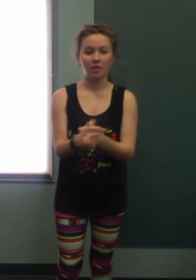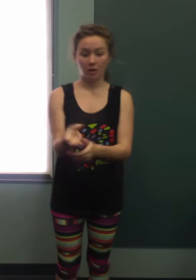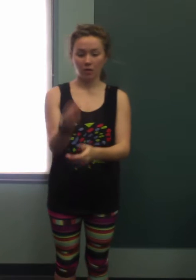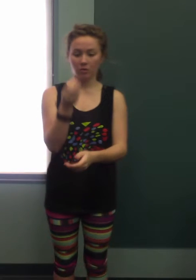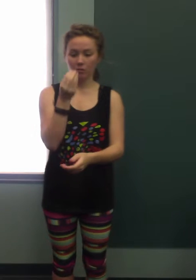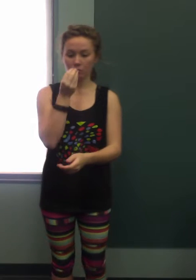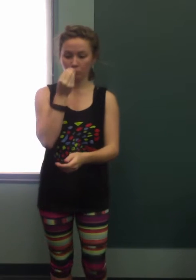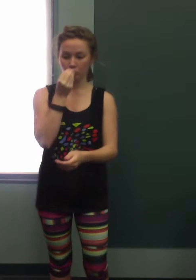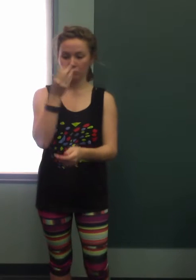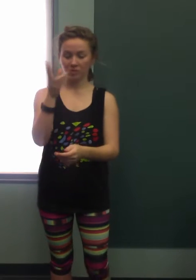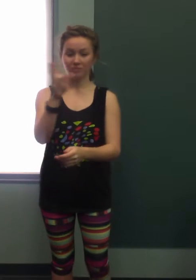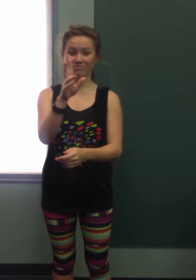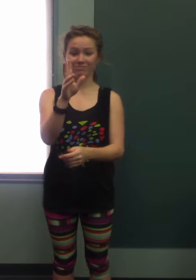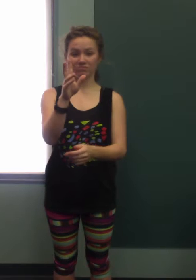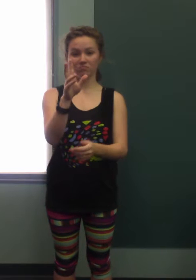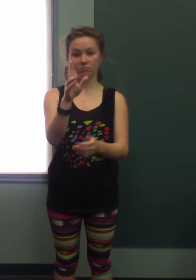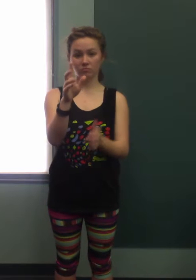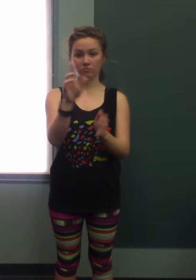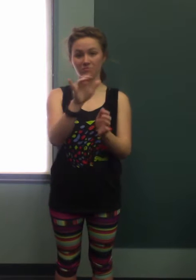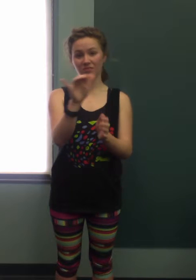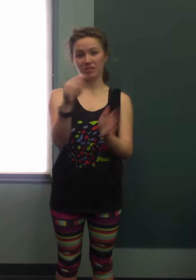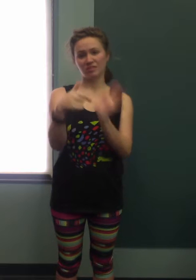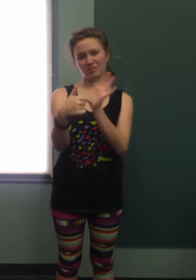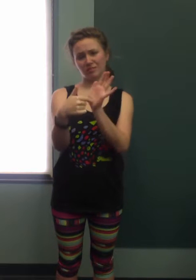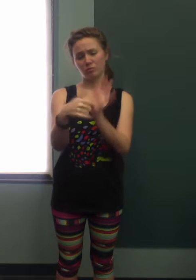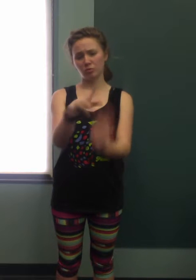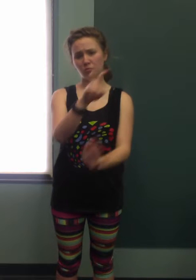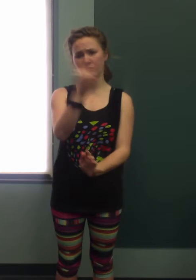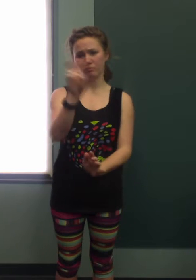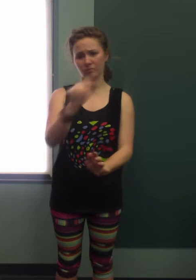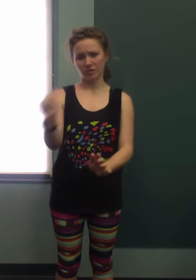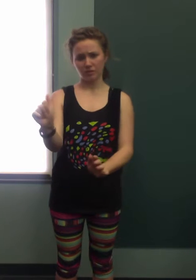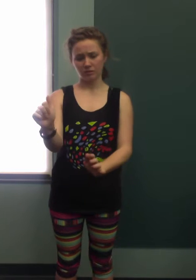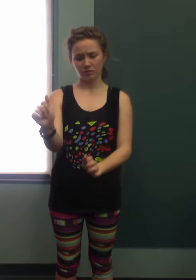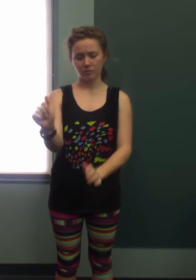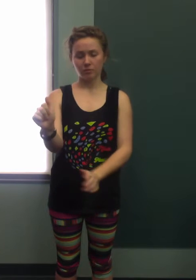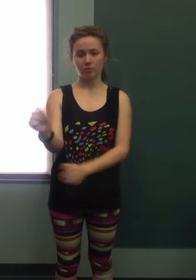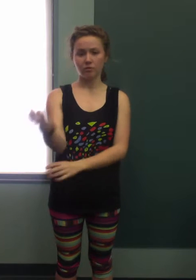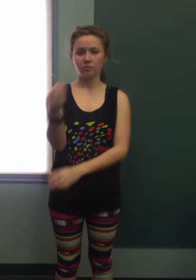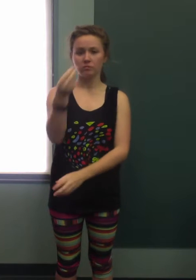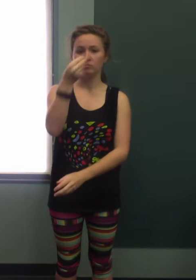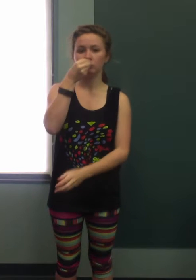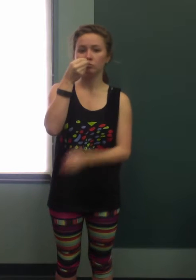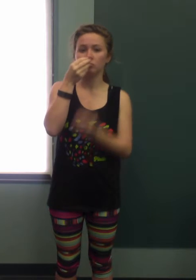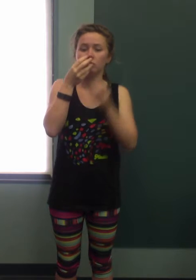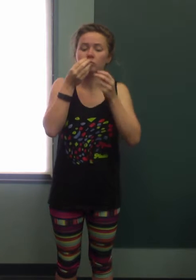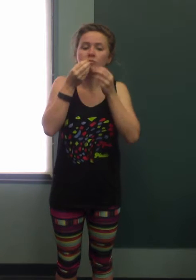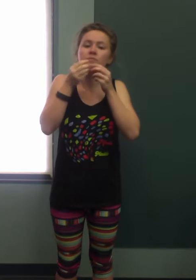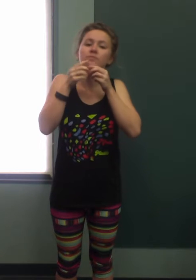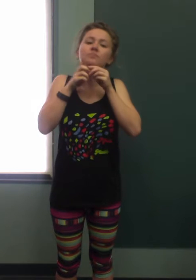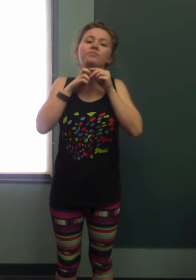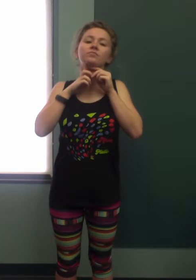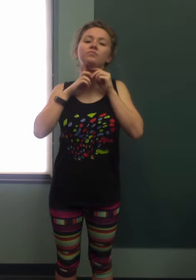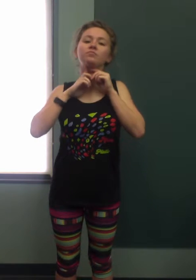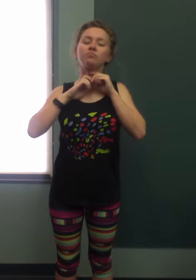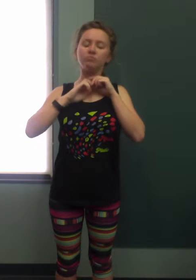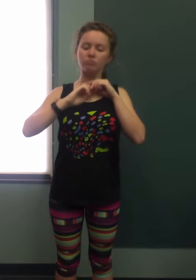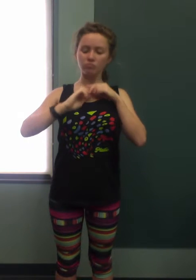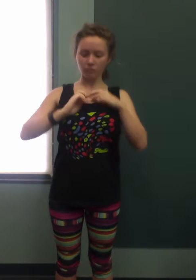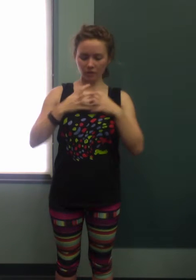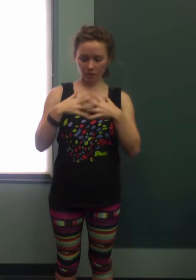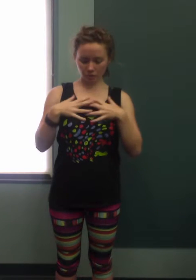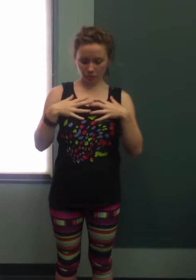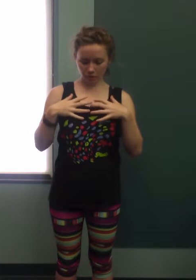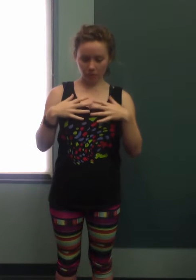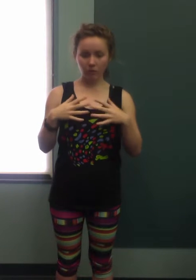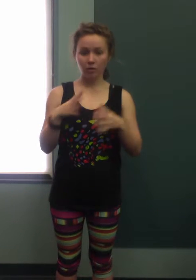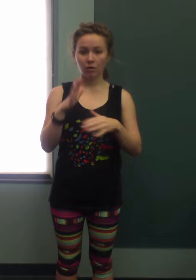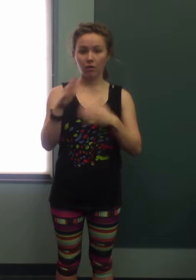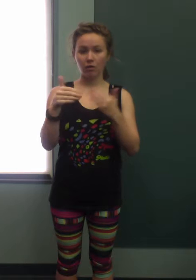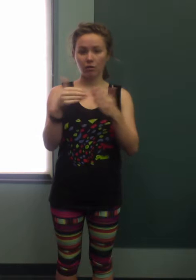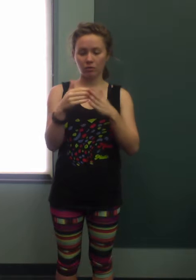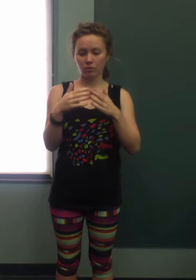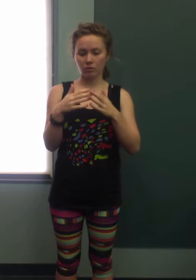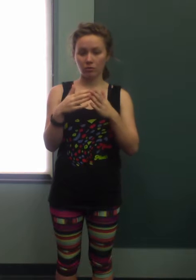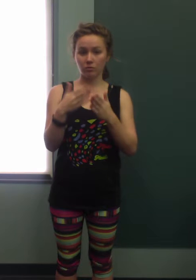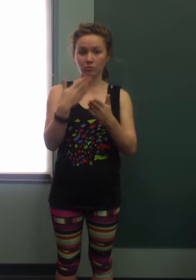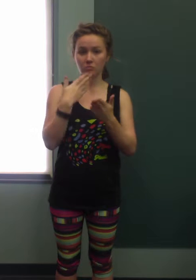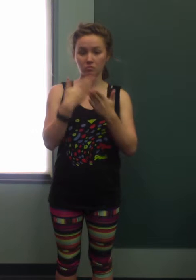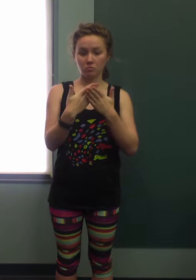that polymers down into tiny little monomers, and then you're going to weave that back into you. So when you look at me right now, what you're really seeing